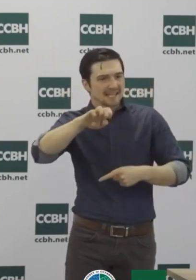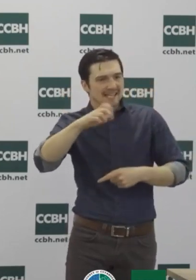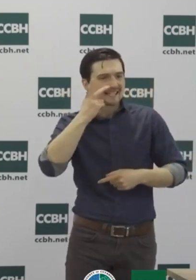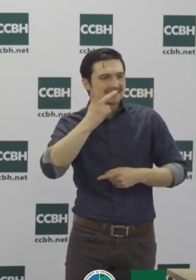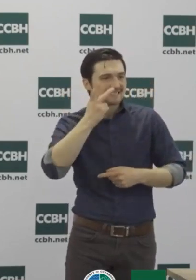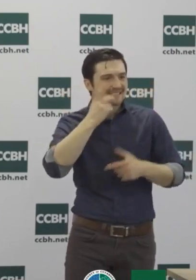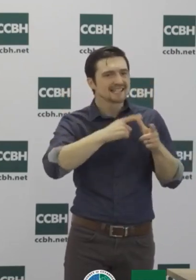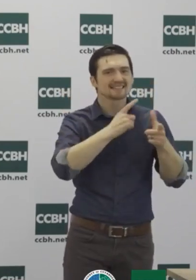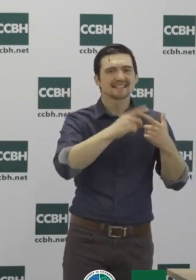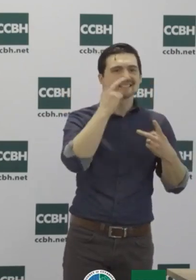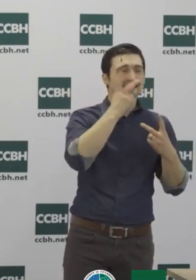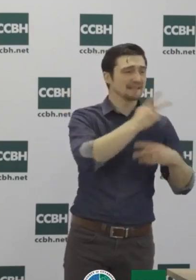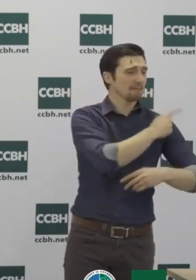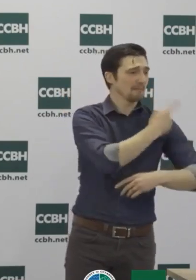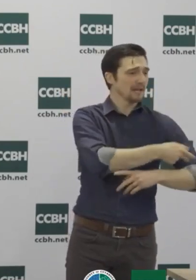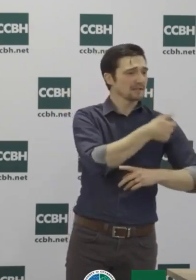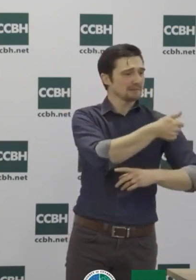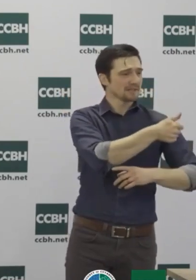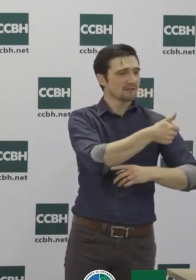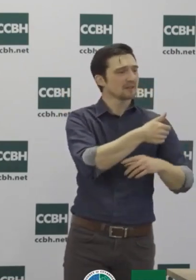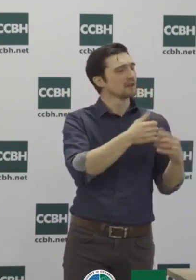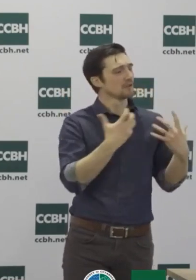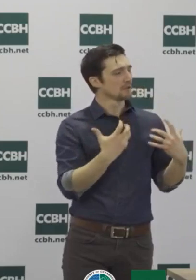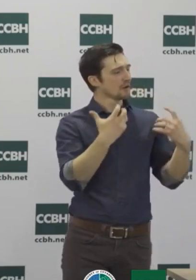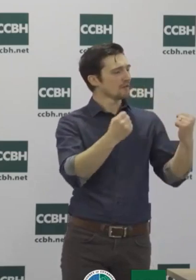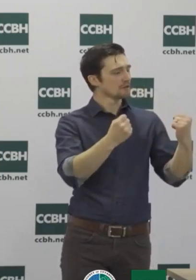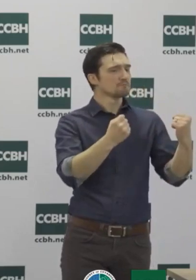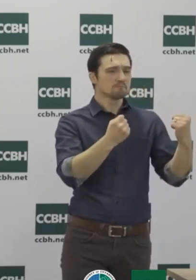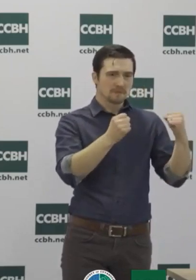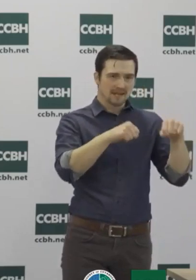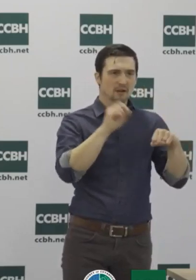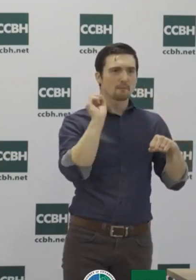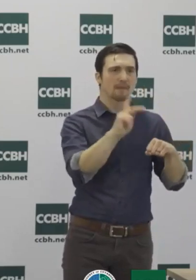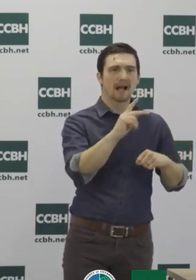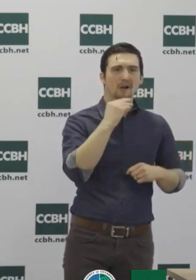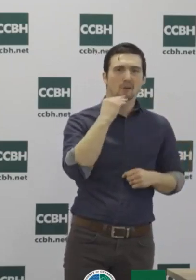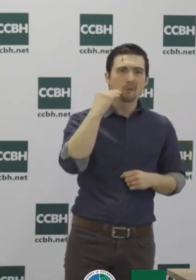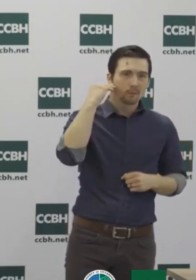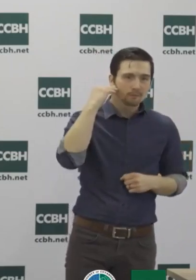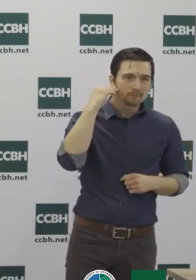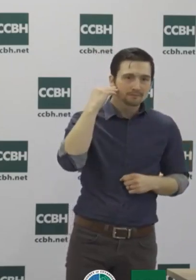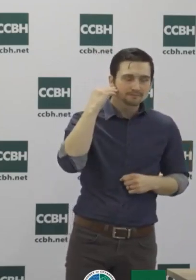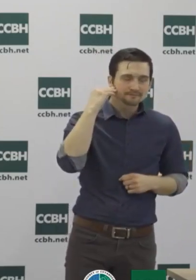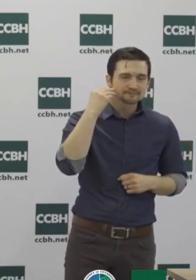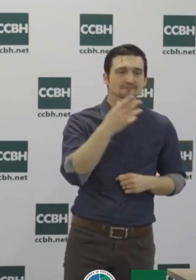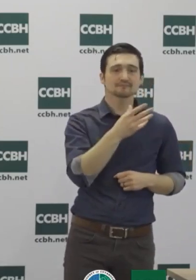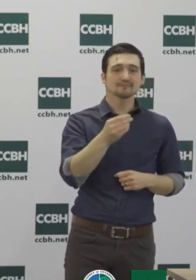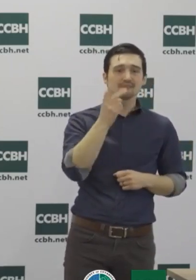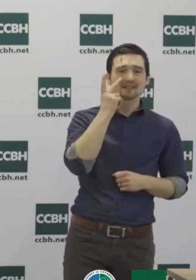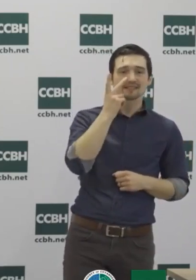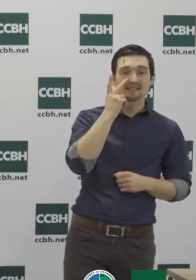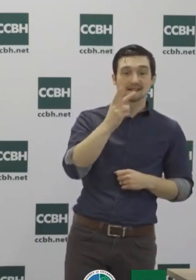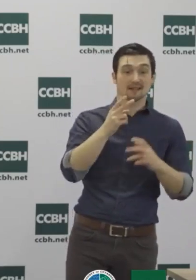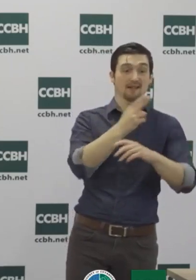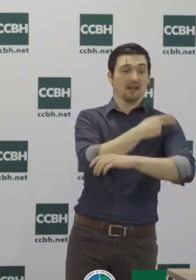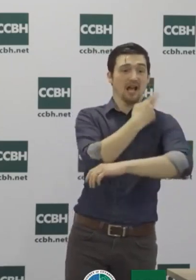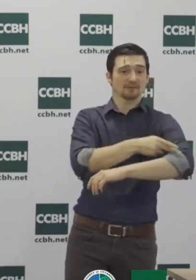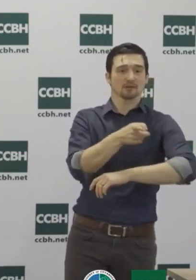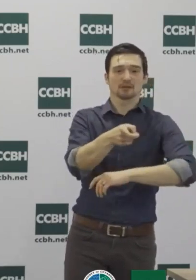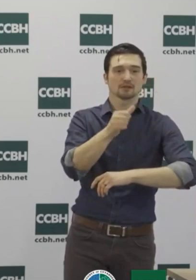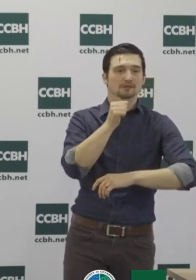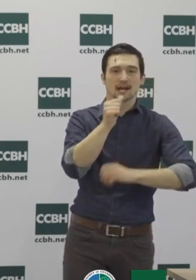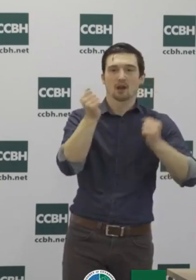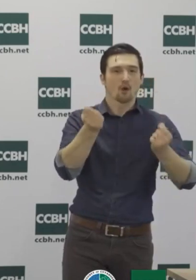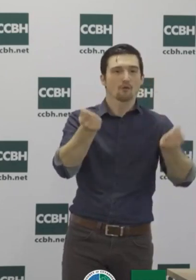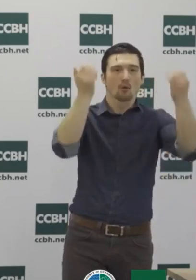see the patient who's recovered well enough to go home. And I also see that the hospital was not overwhelmed. The hospital